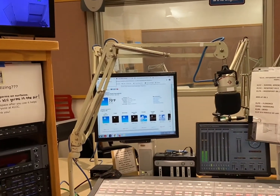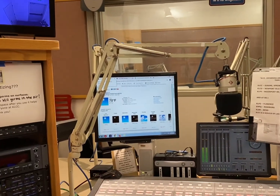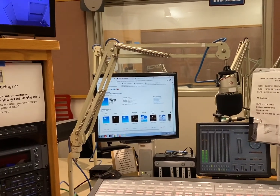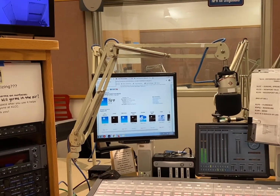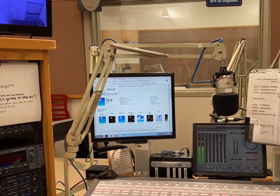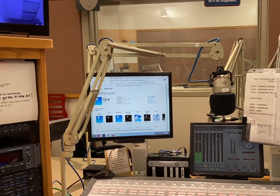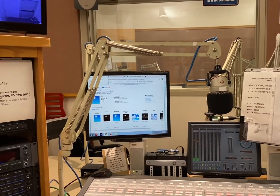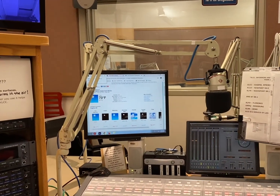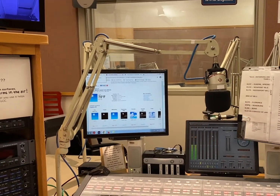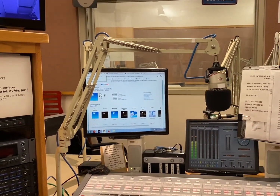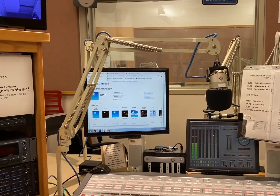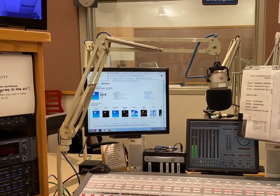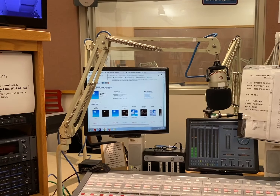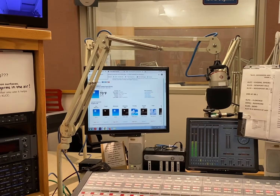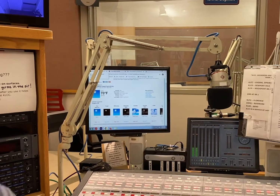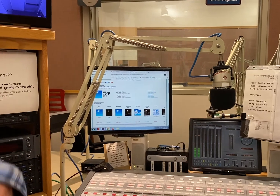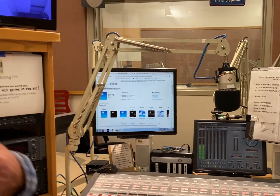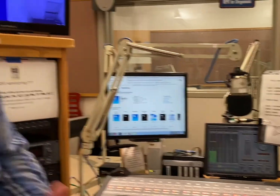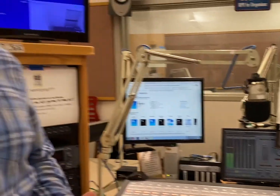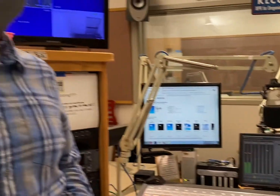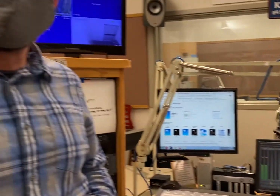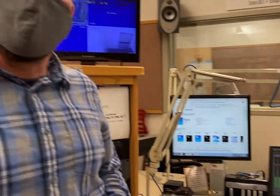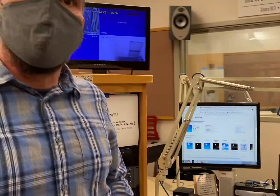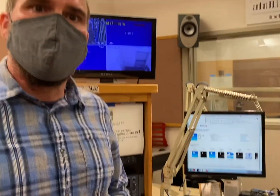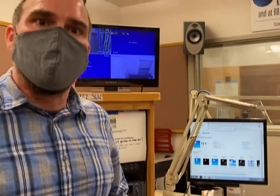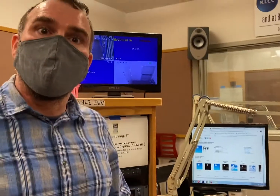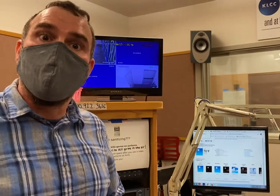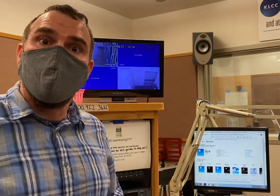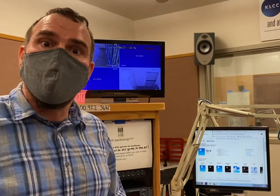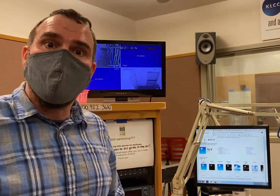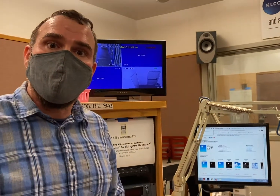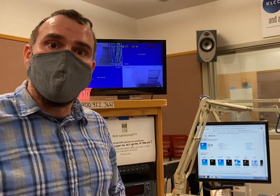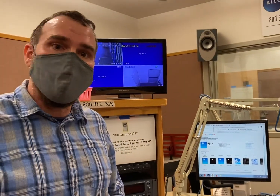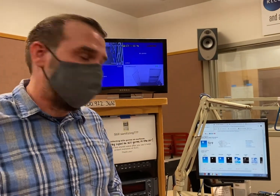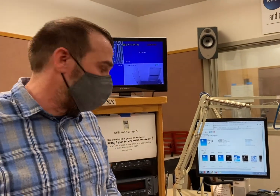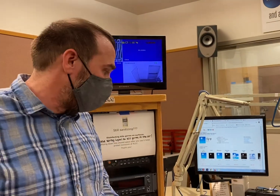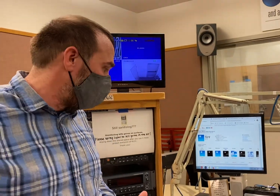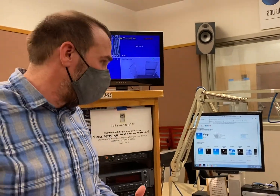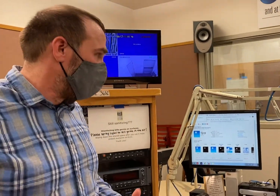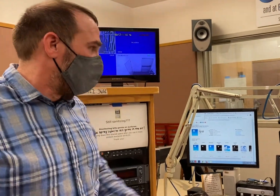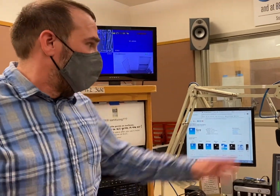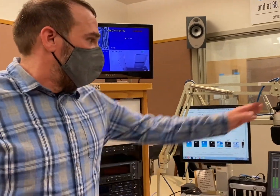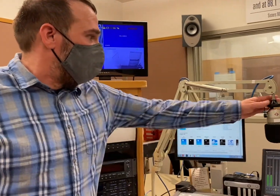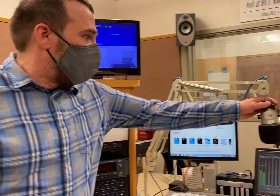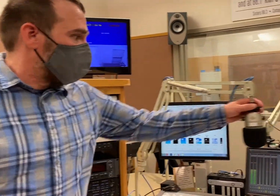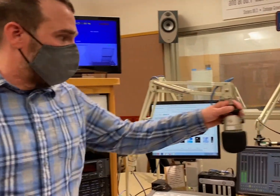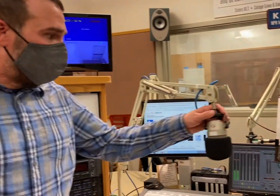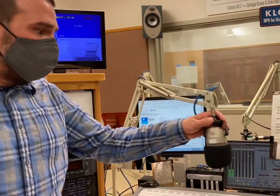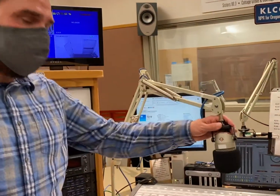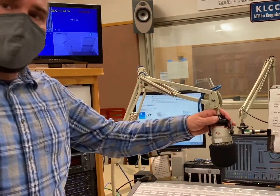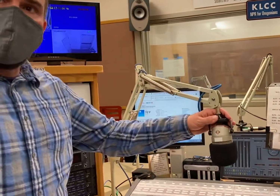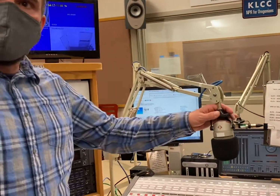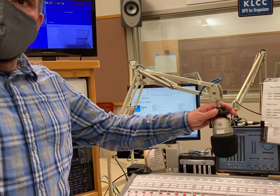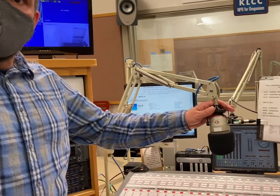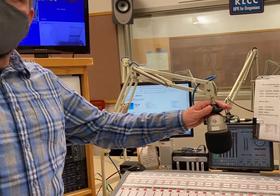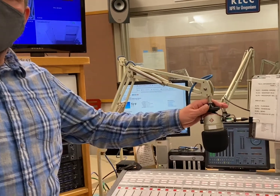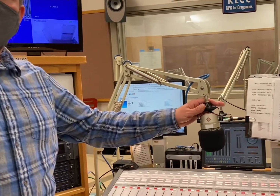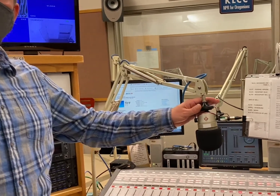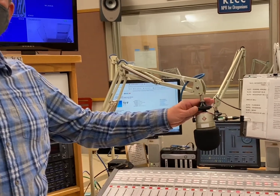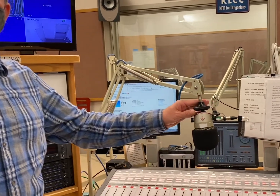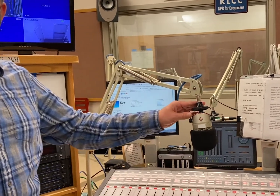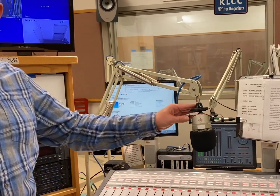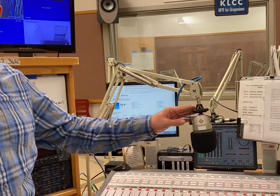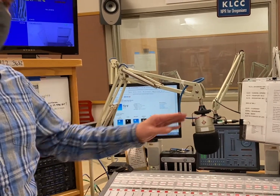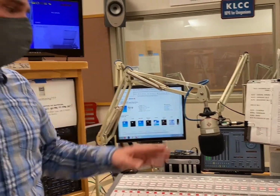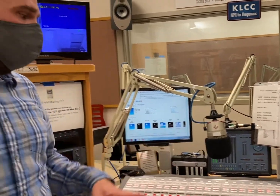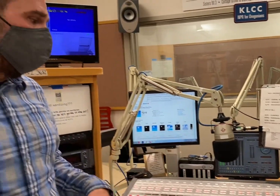right here. So if we were doing a broadcast or if we were recording in here for later, the microphone is a very important